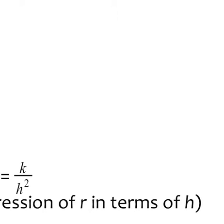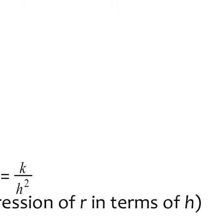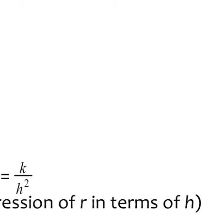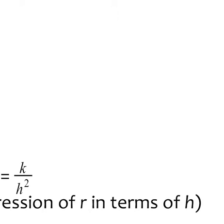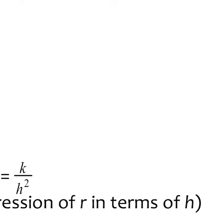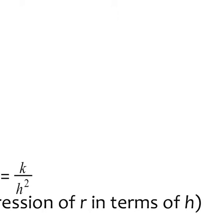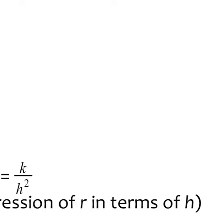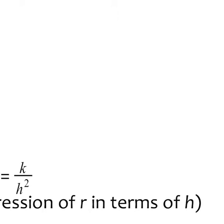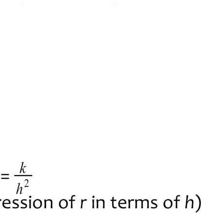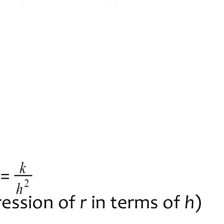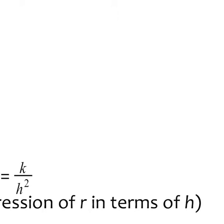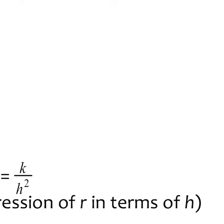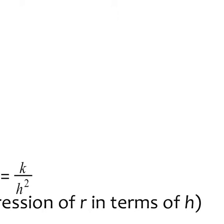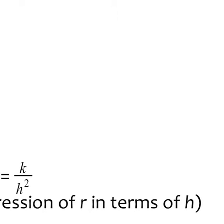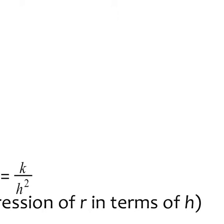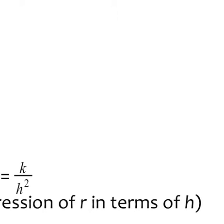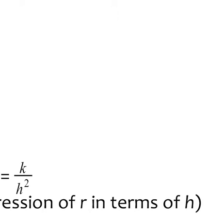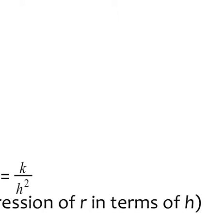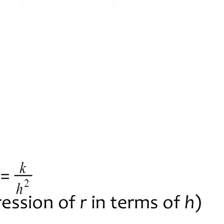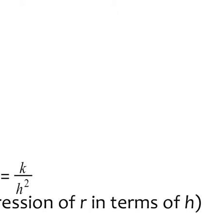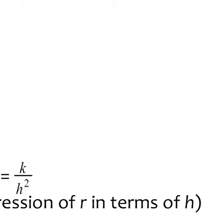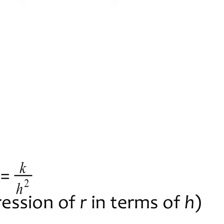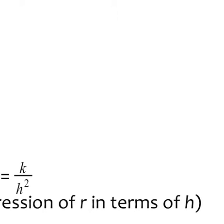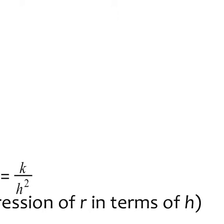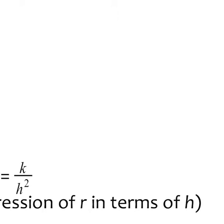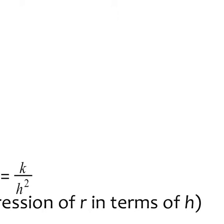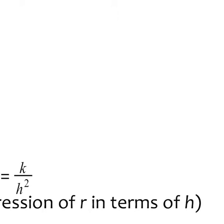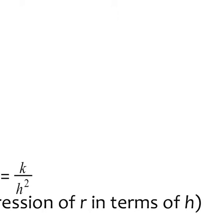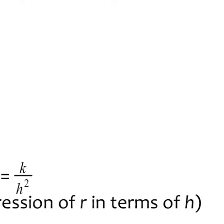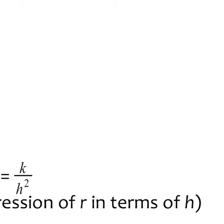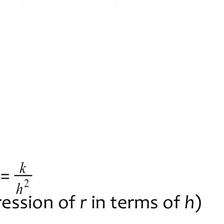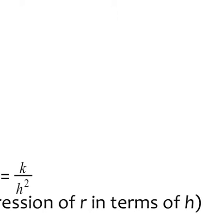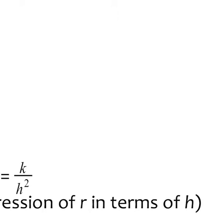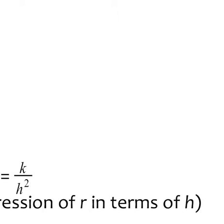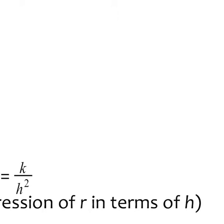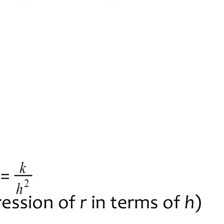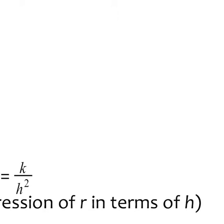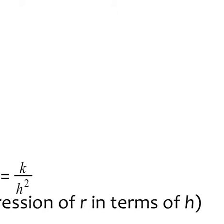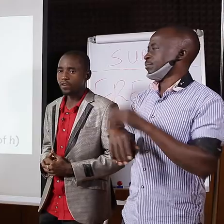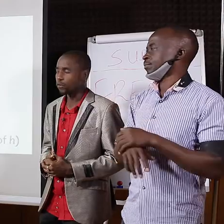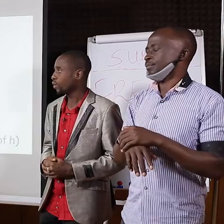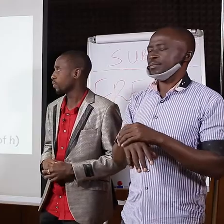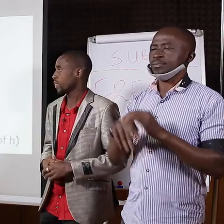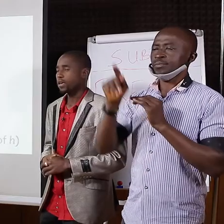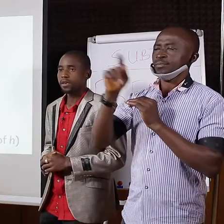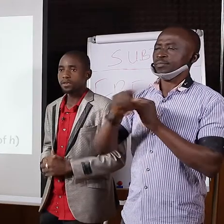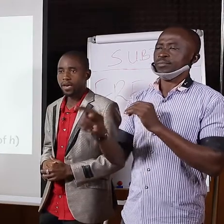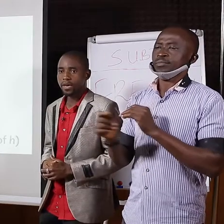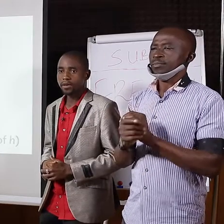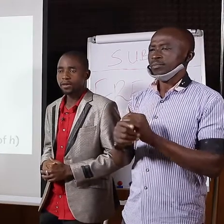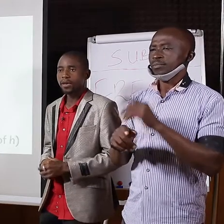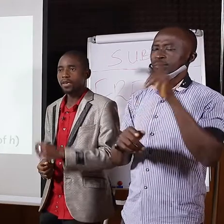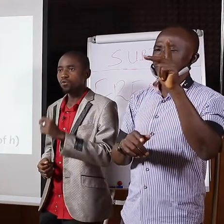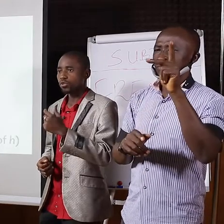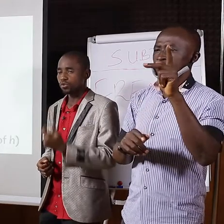which is 6, and the value of h, which is 4, into the given equation. Therefore,